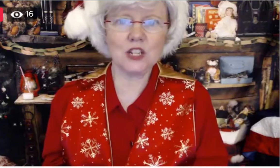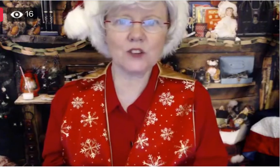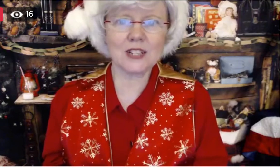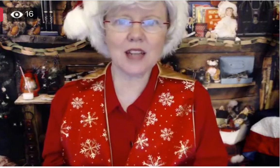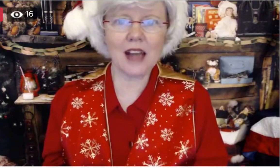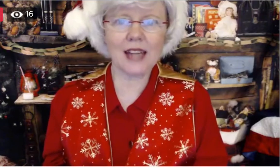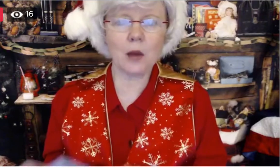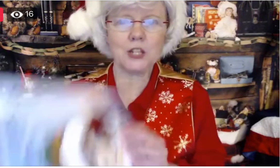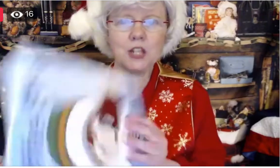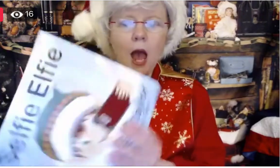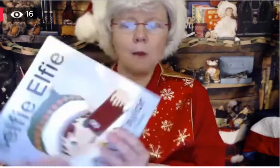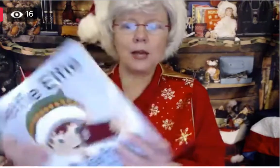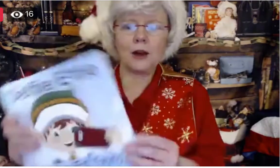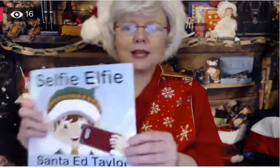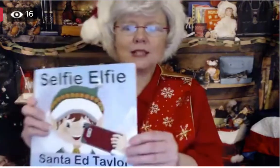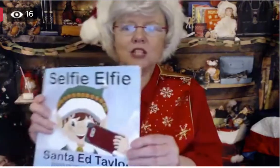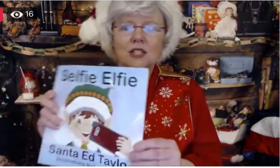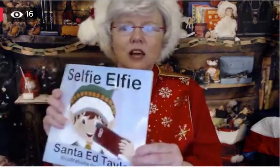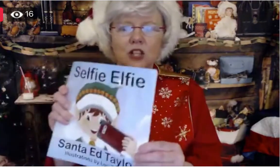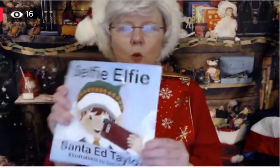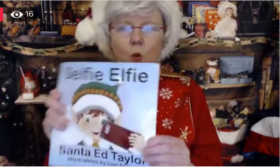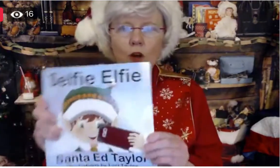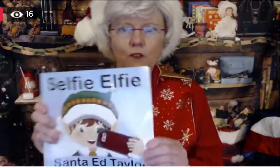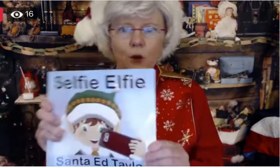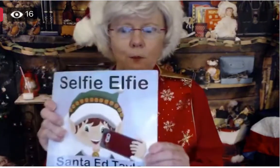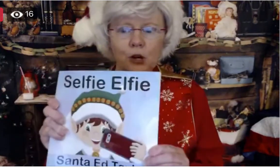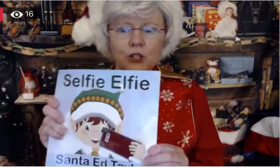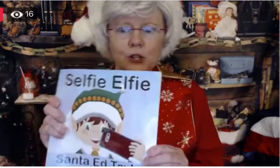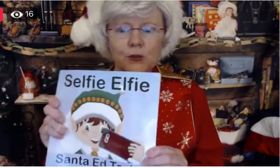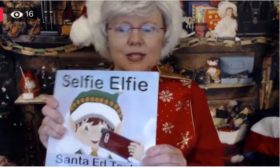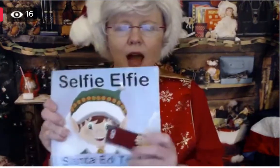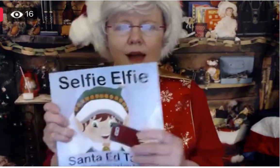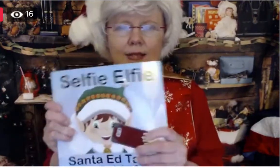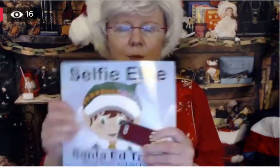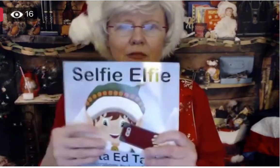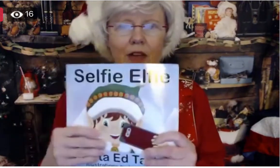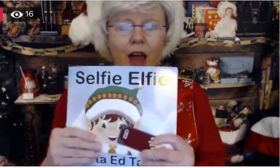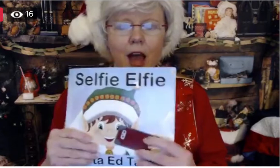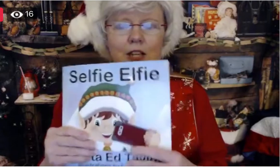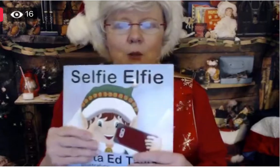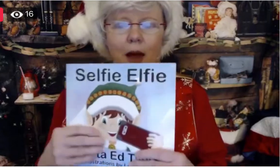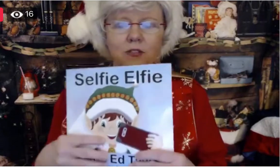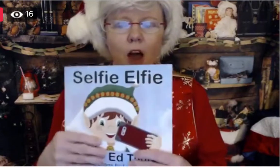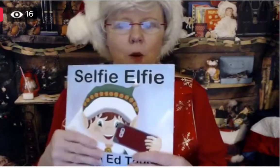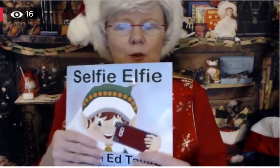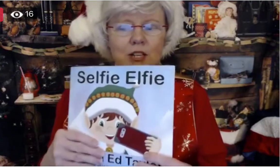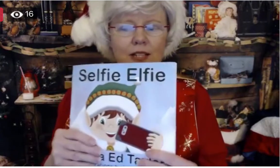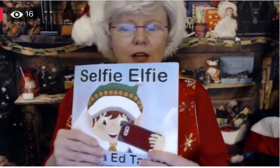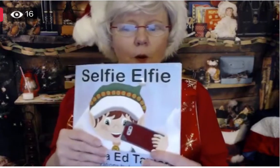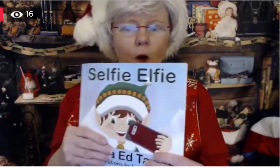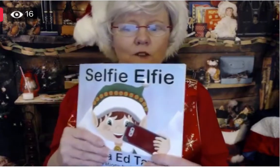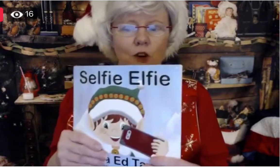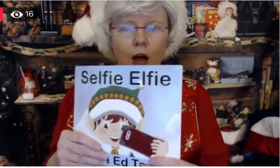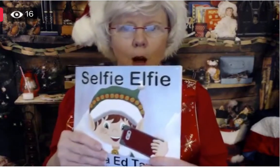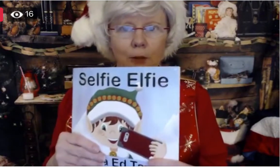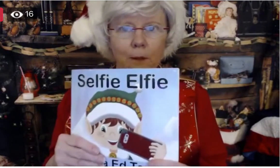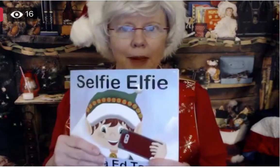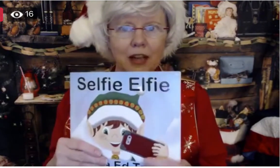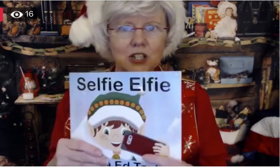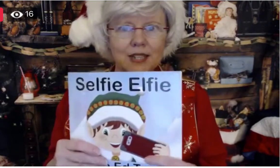for sign language because it's such a wonderful book to use signs with. So I thought we'd just go over a couple of pages. I